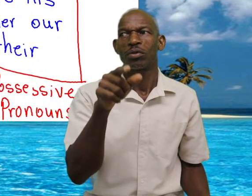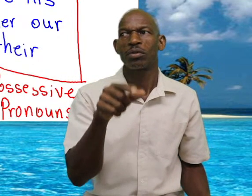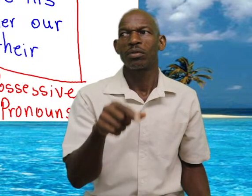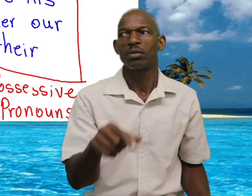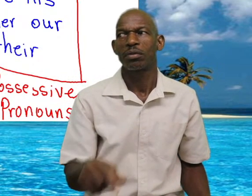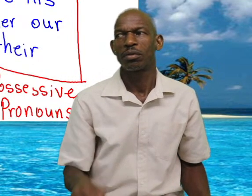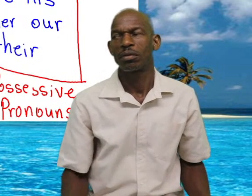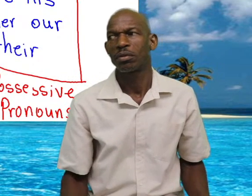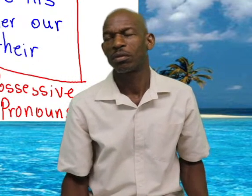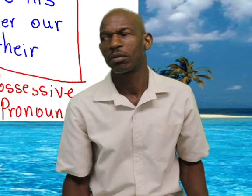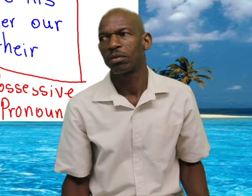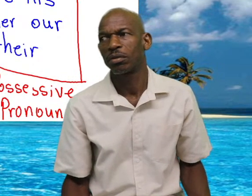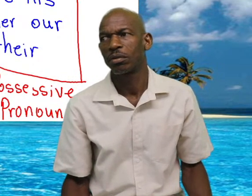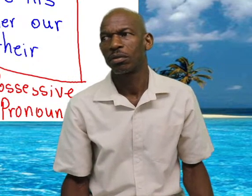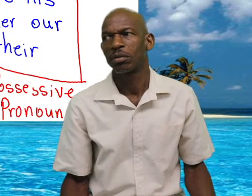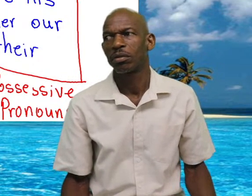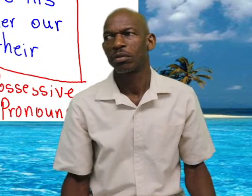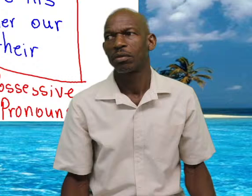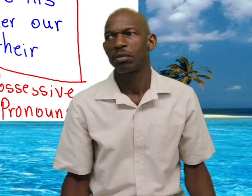letter.